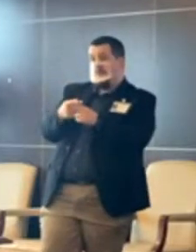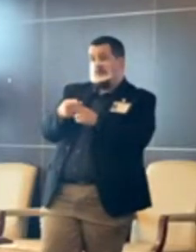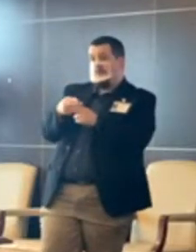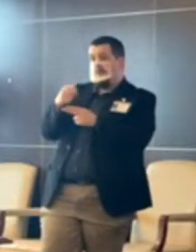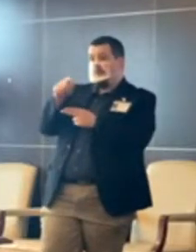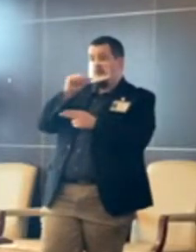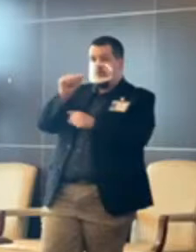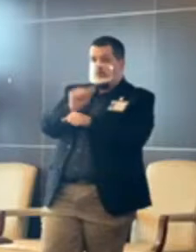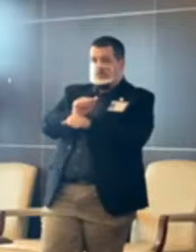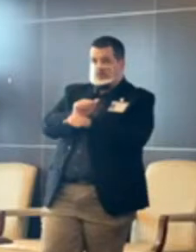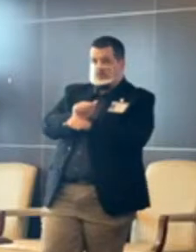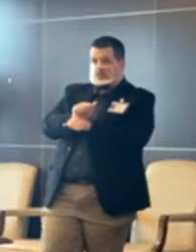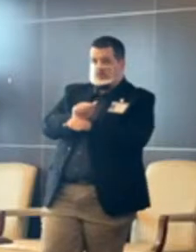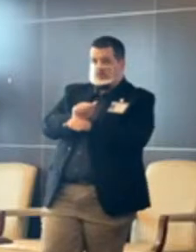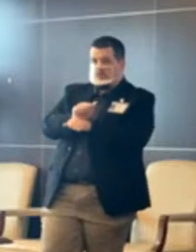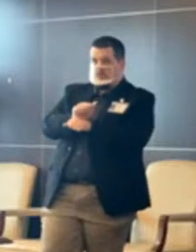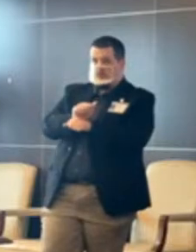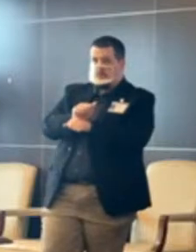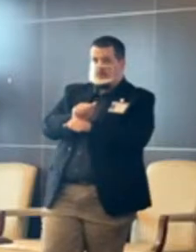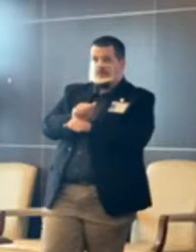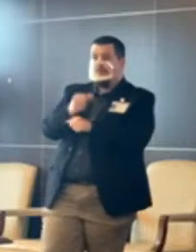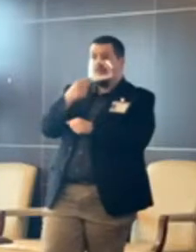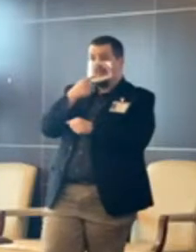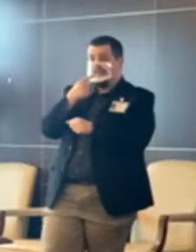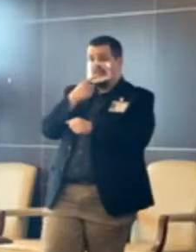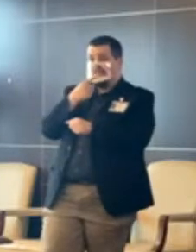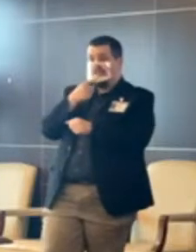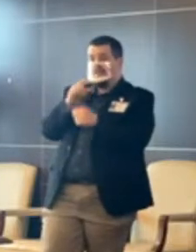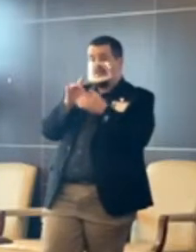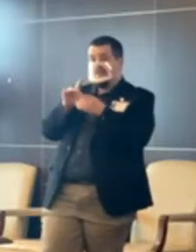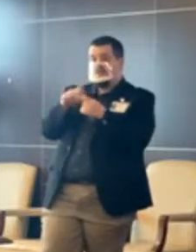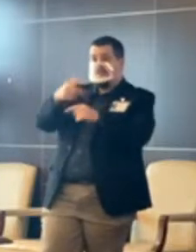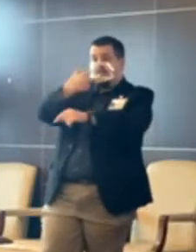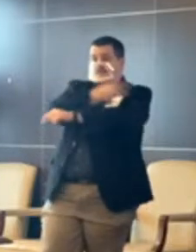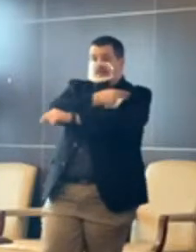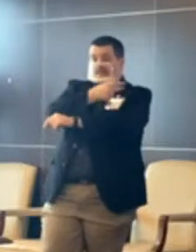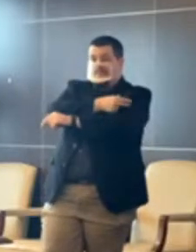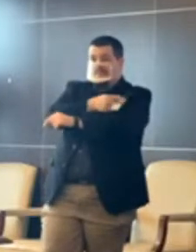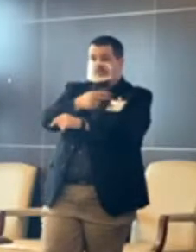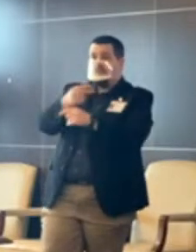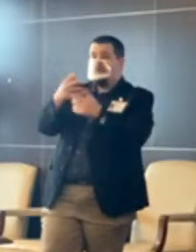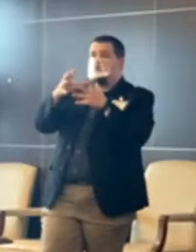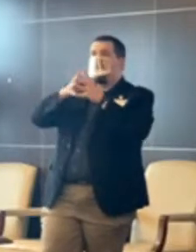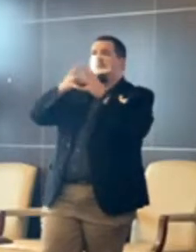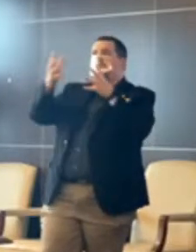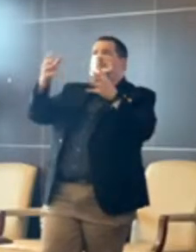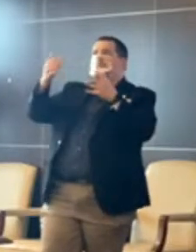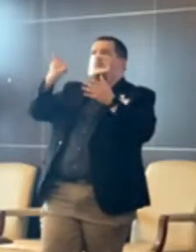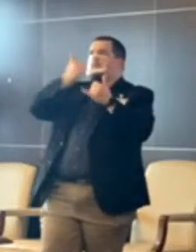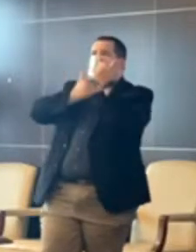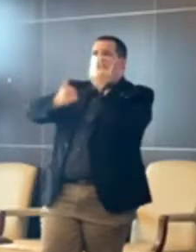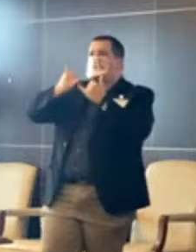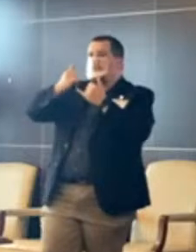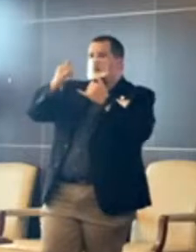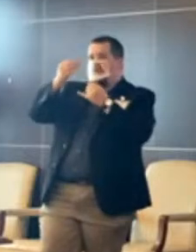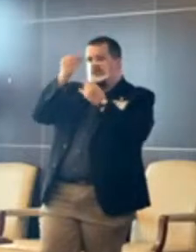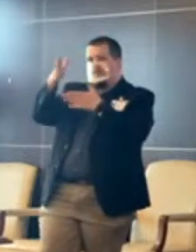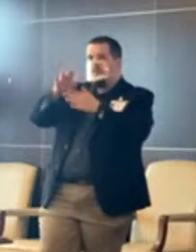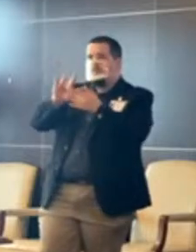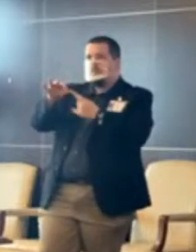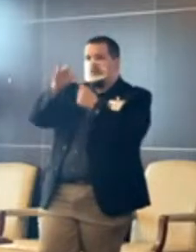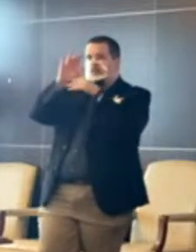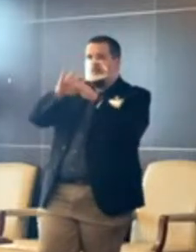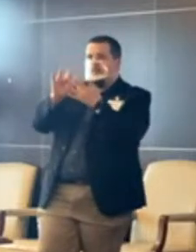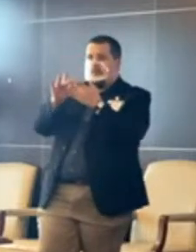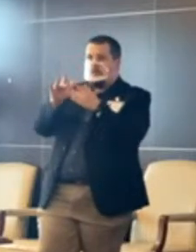ones that don't work. Like I mentioned in regards to vaccines, there's a lot of misinformation out there, especially online and